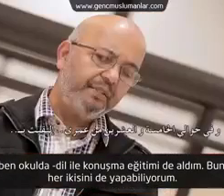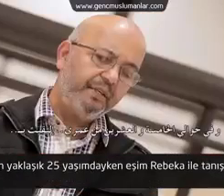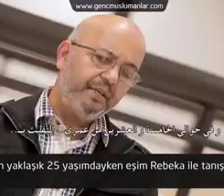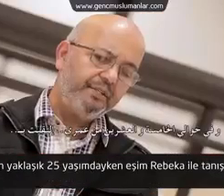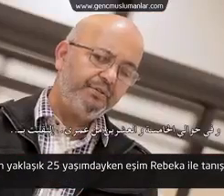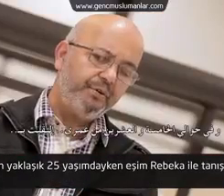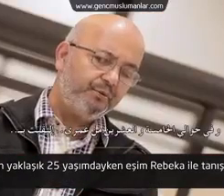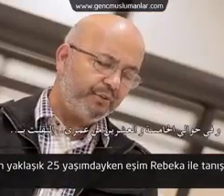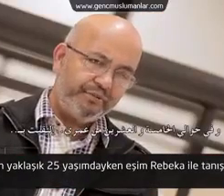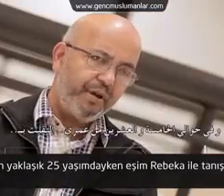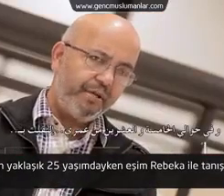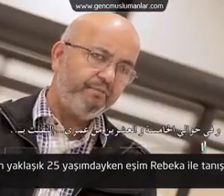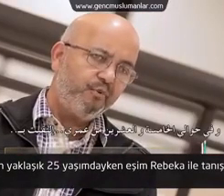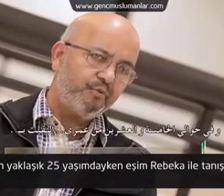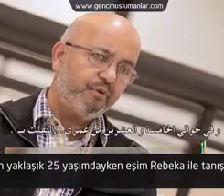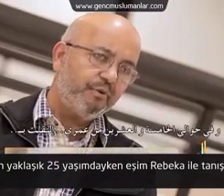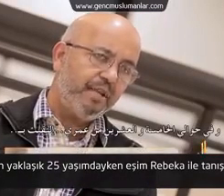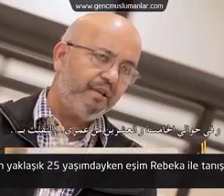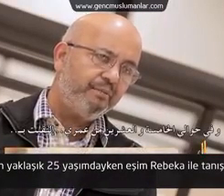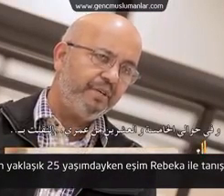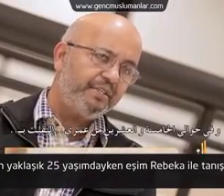The age of 25, most probably I met